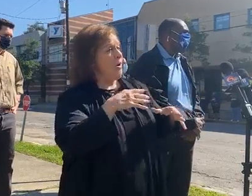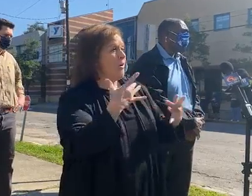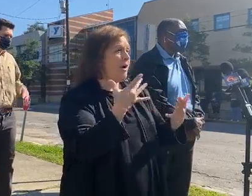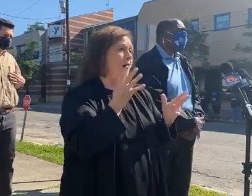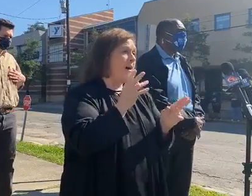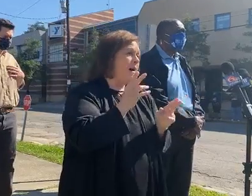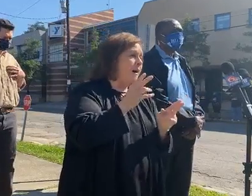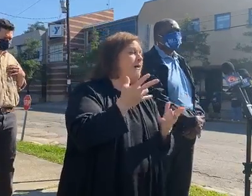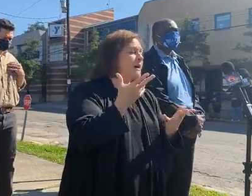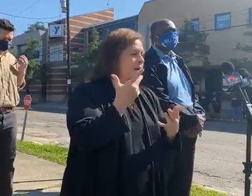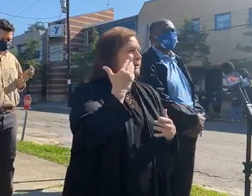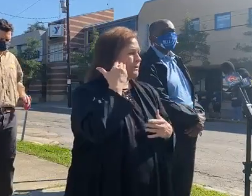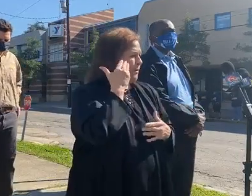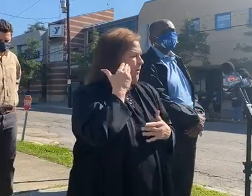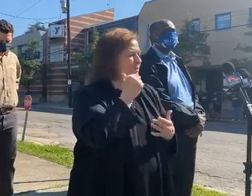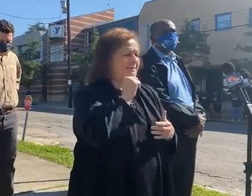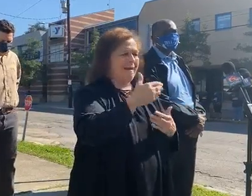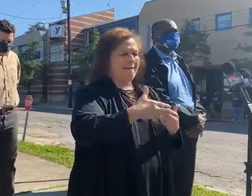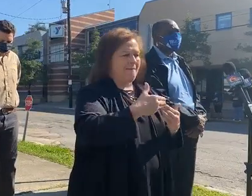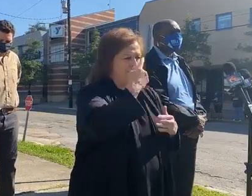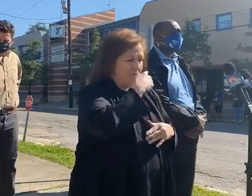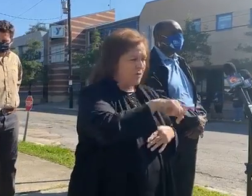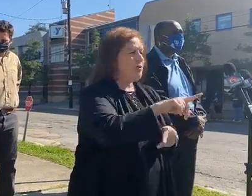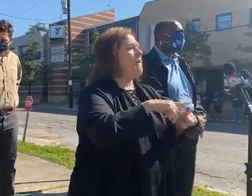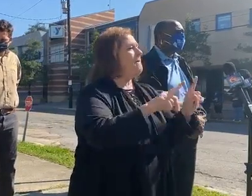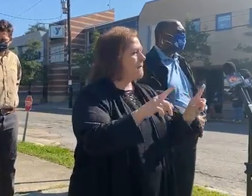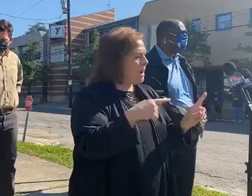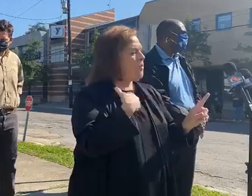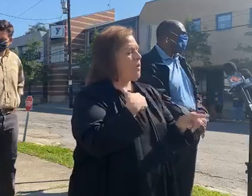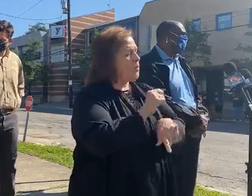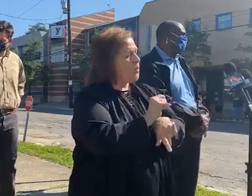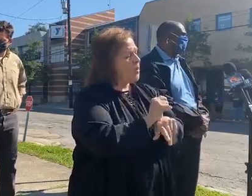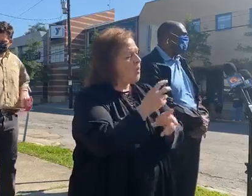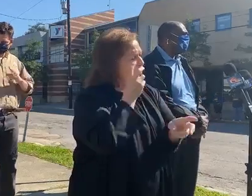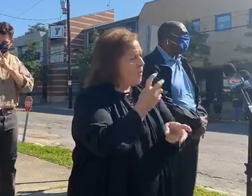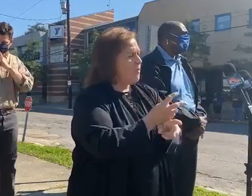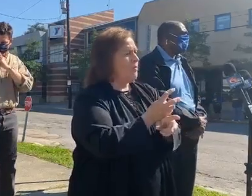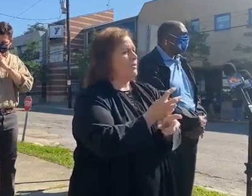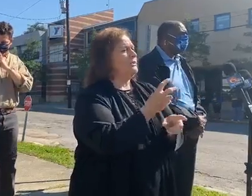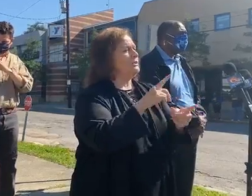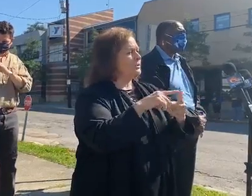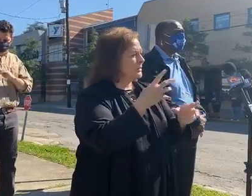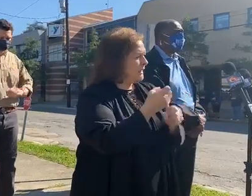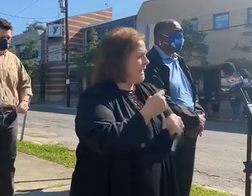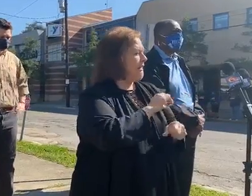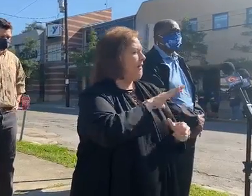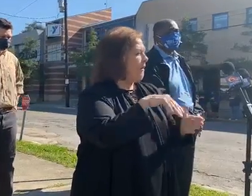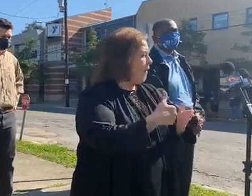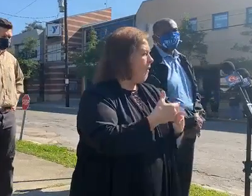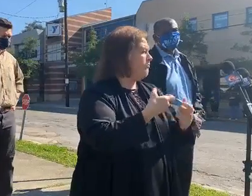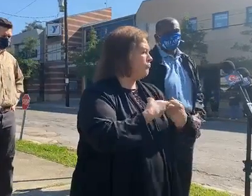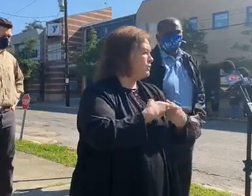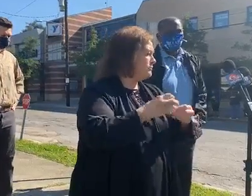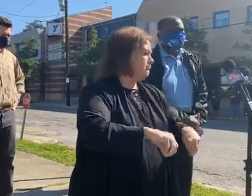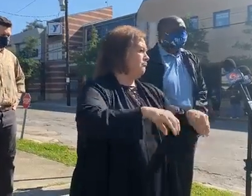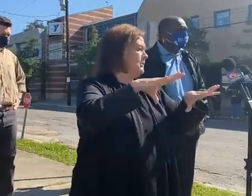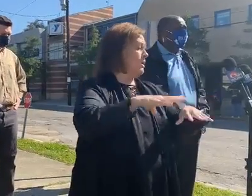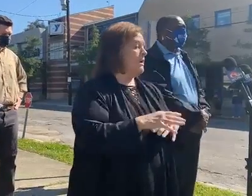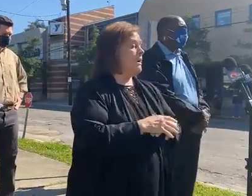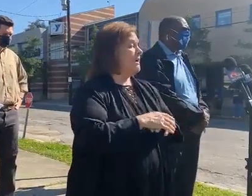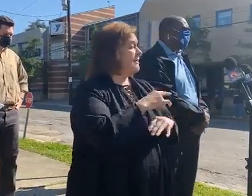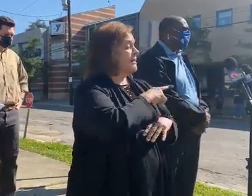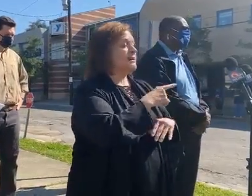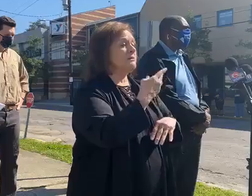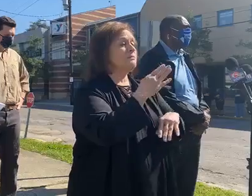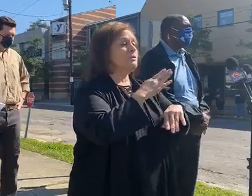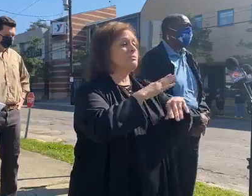them on. We know that this is not easy, but please know that we're working as hard as we can to get all of us restored. These tarps, if